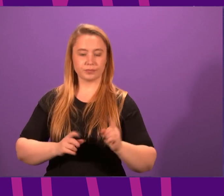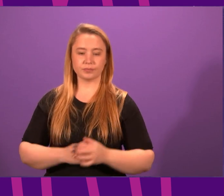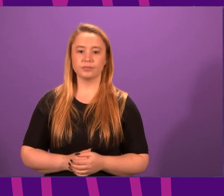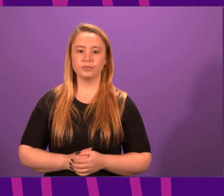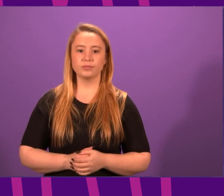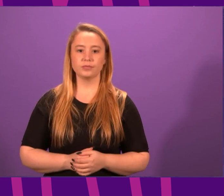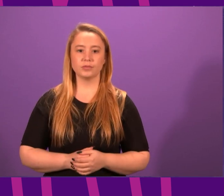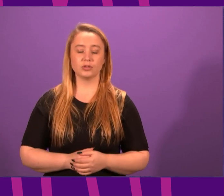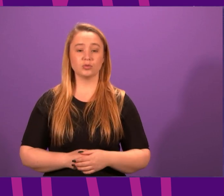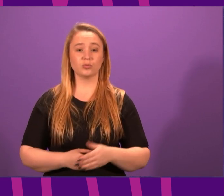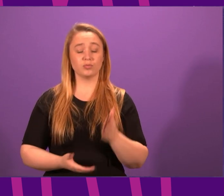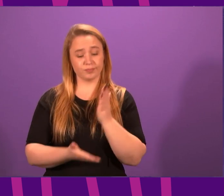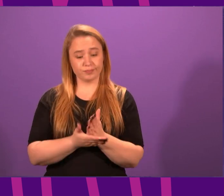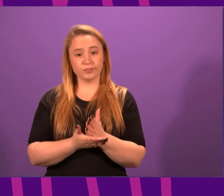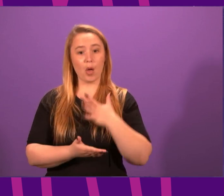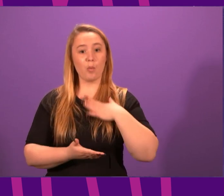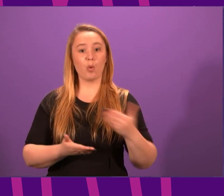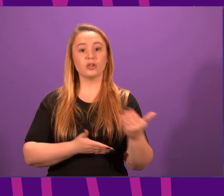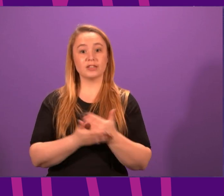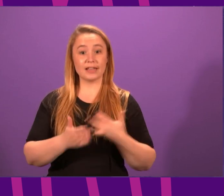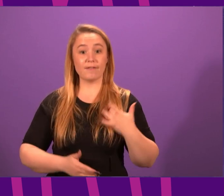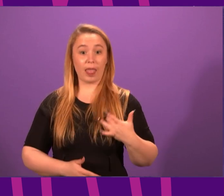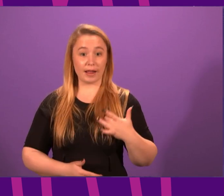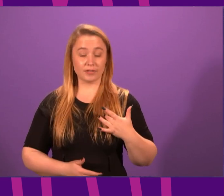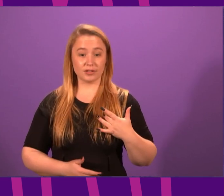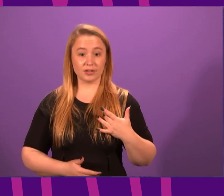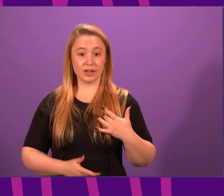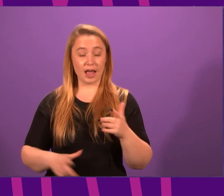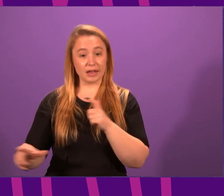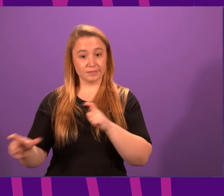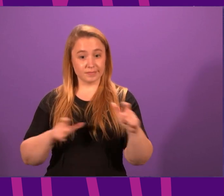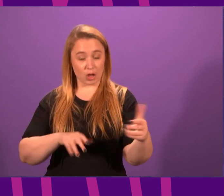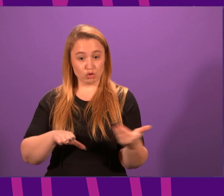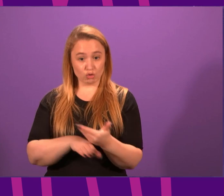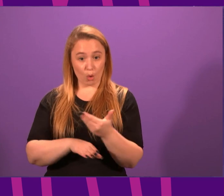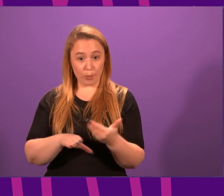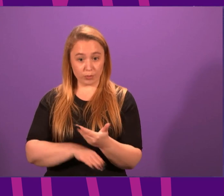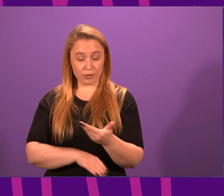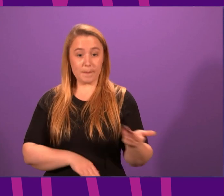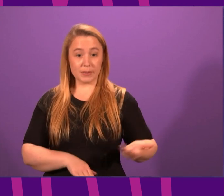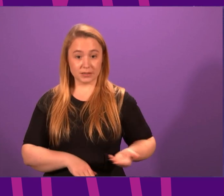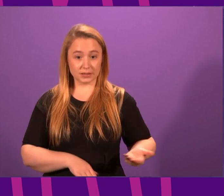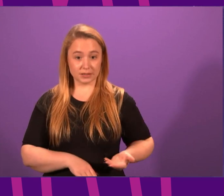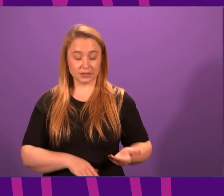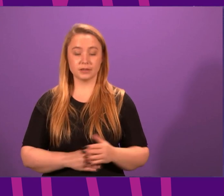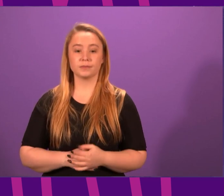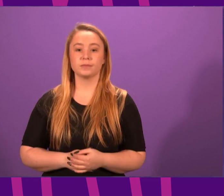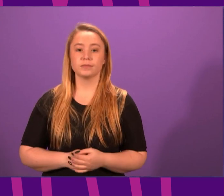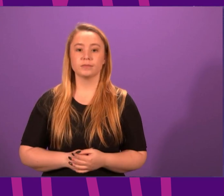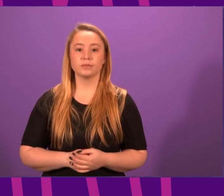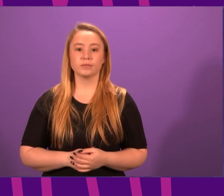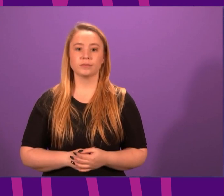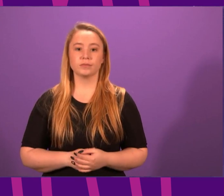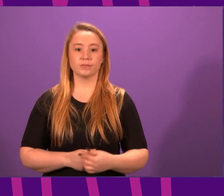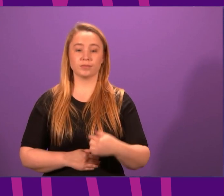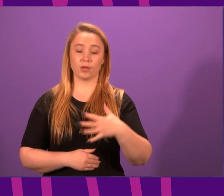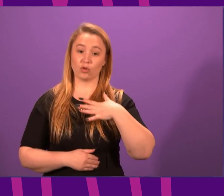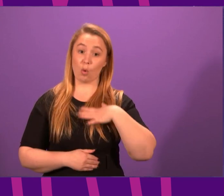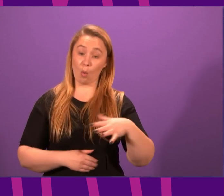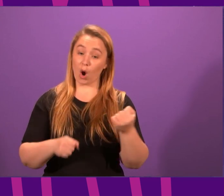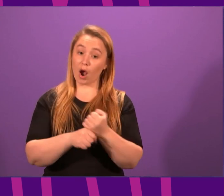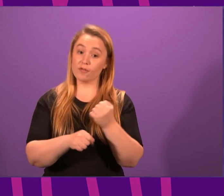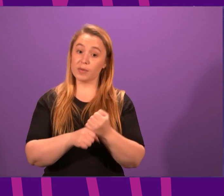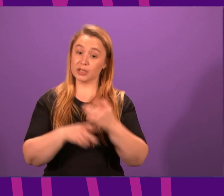this is about saving lives and livelihoods. To be clear, from the outset and even today, I want the government to